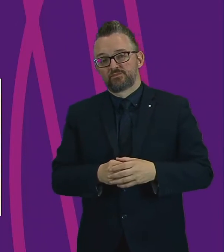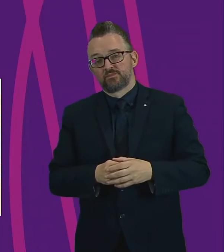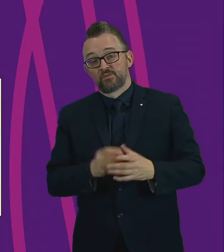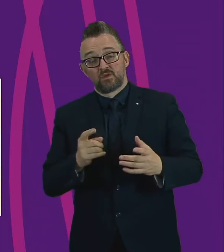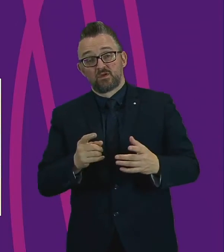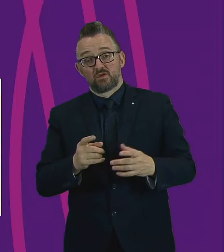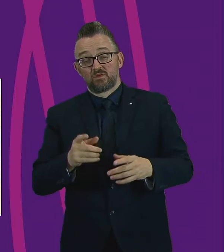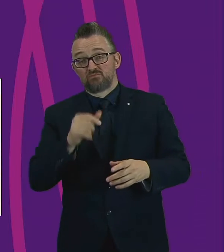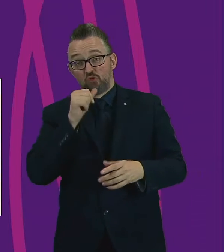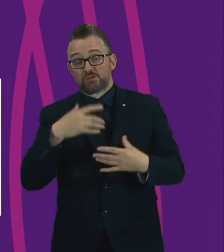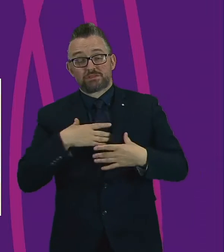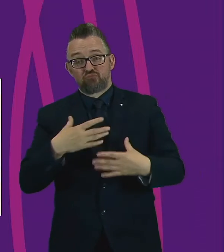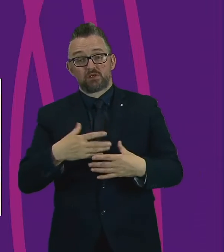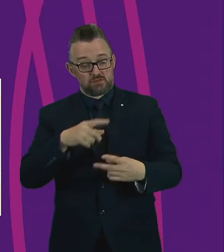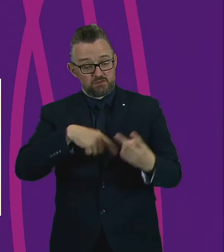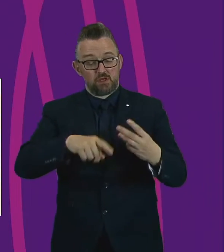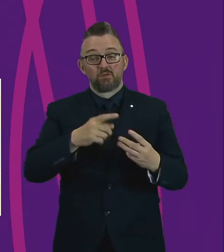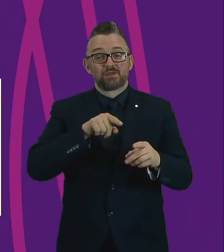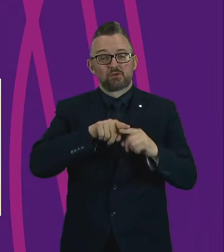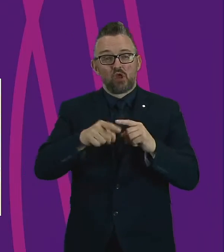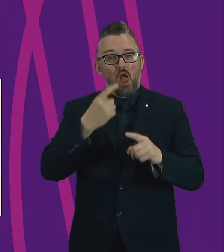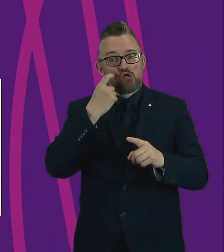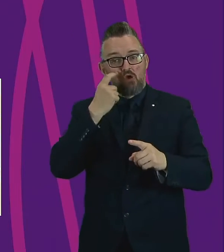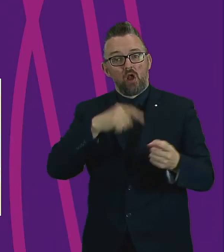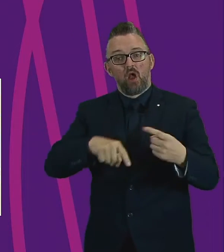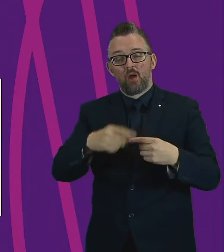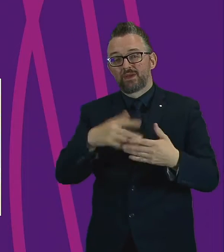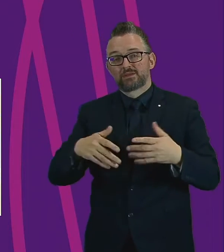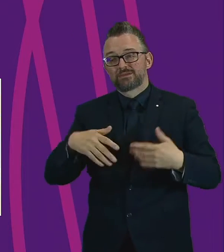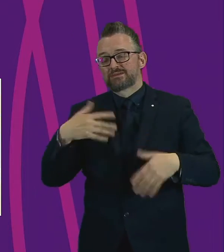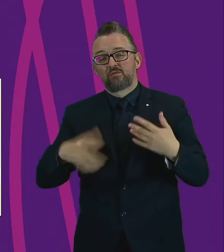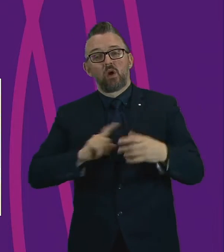not be surprising. These groups, particularly younger people, have suffered flat